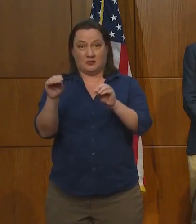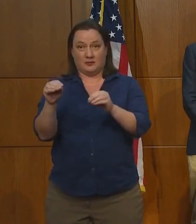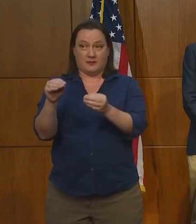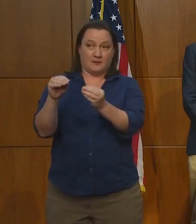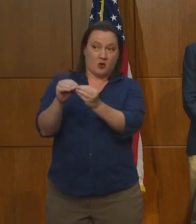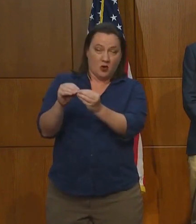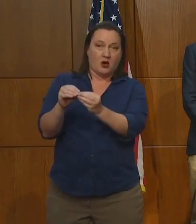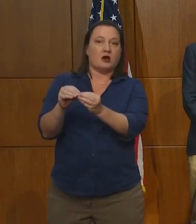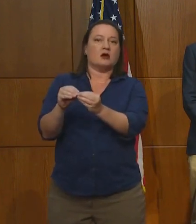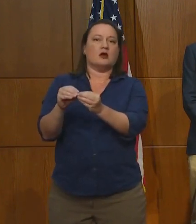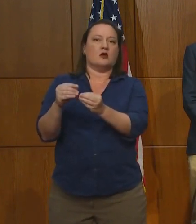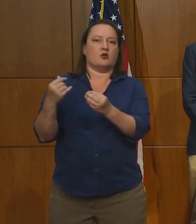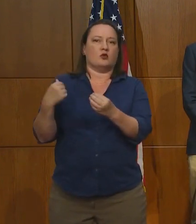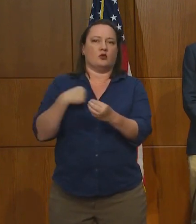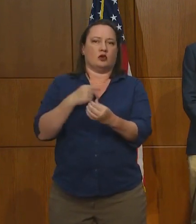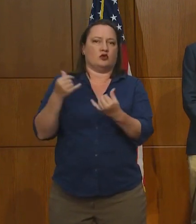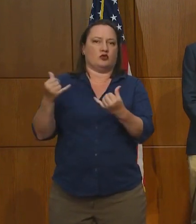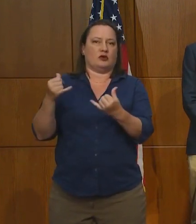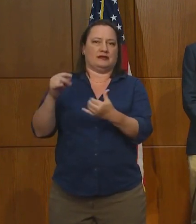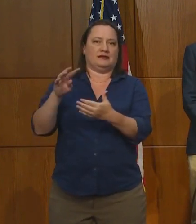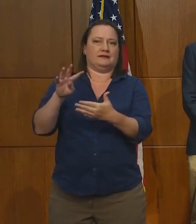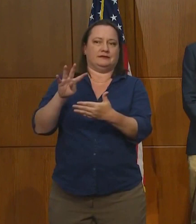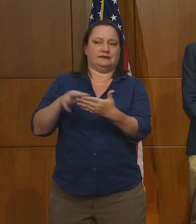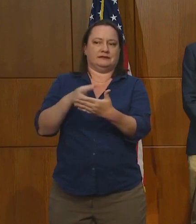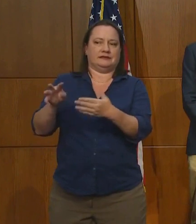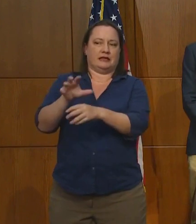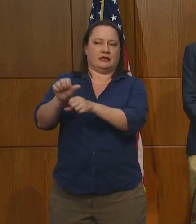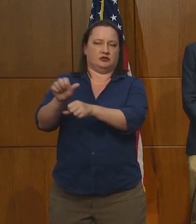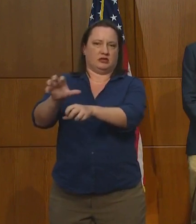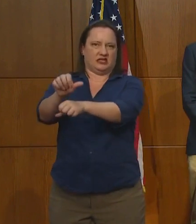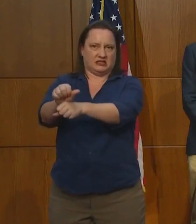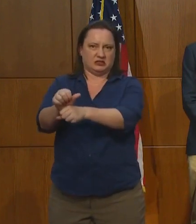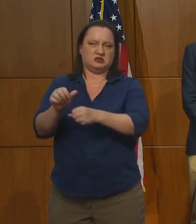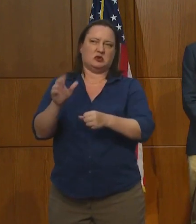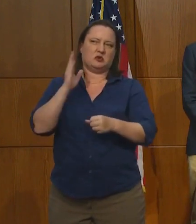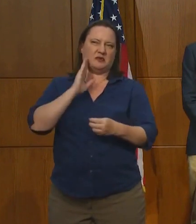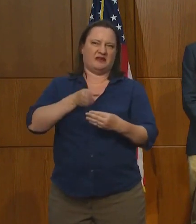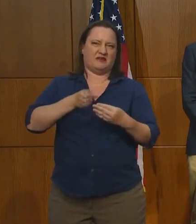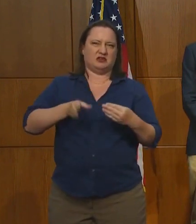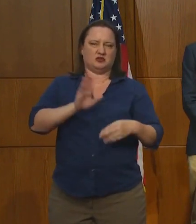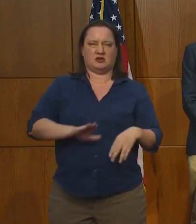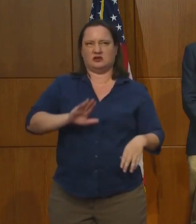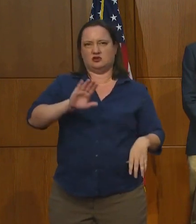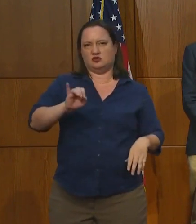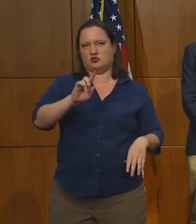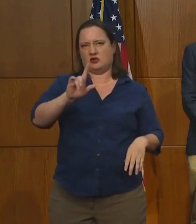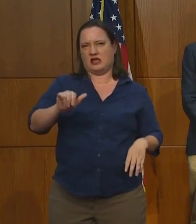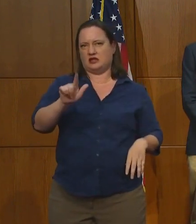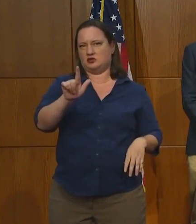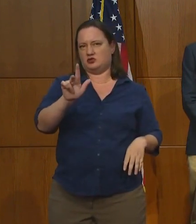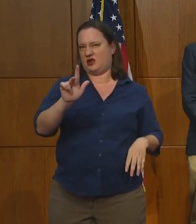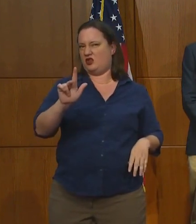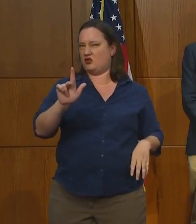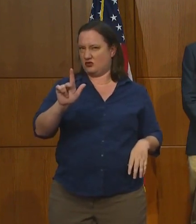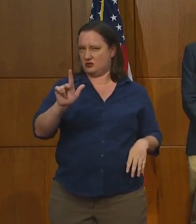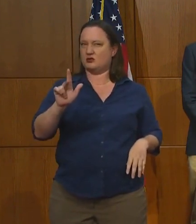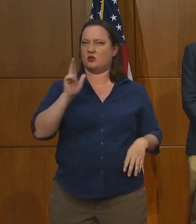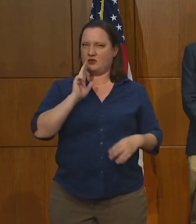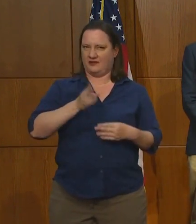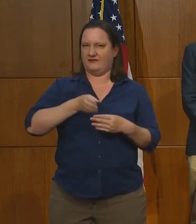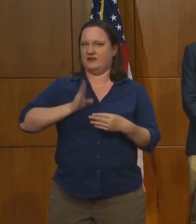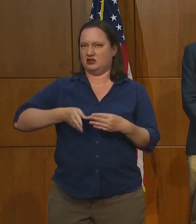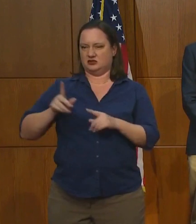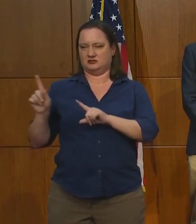say probably within the next 10 days. So I think around July 23rd, we'll complete that last push. I think